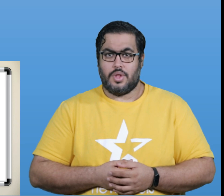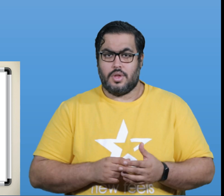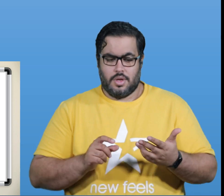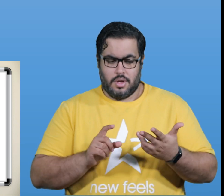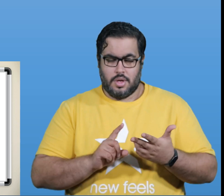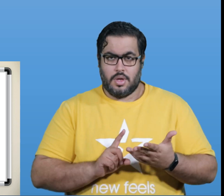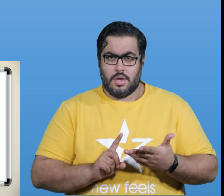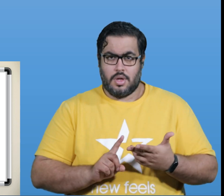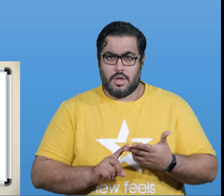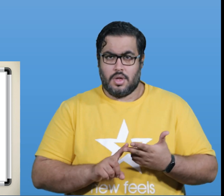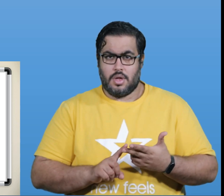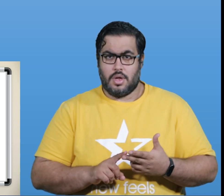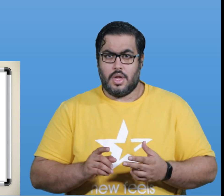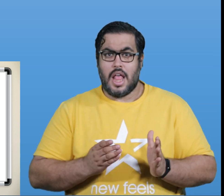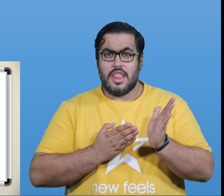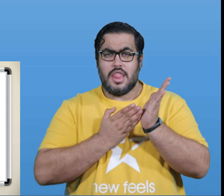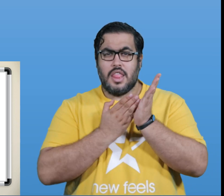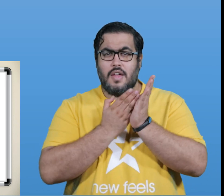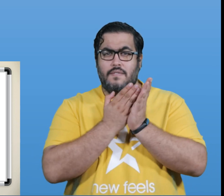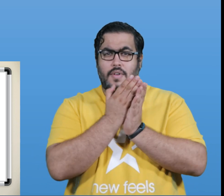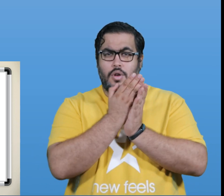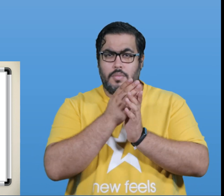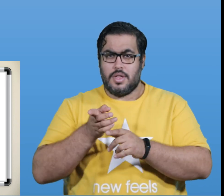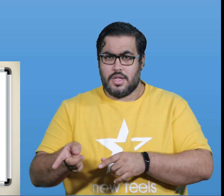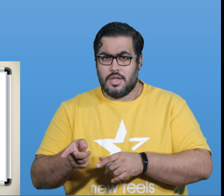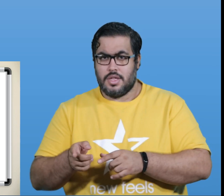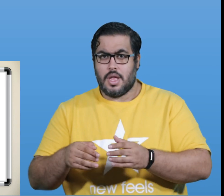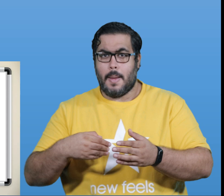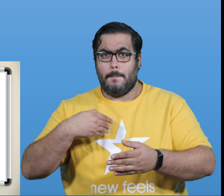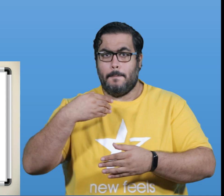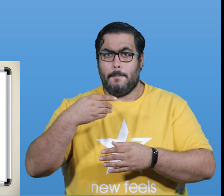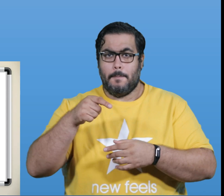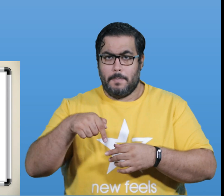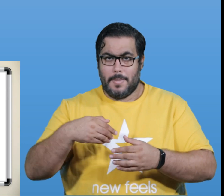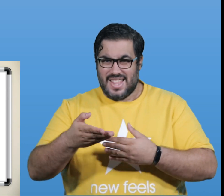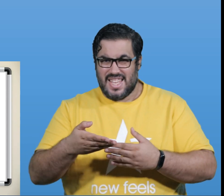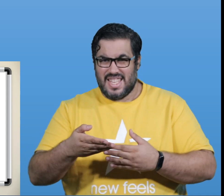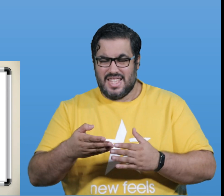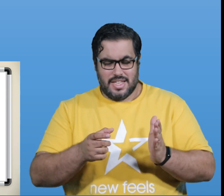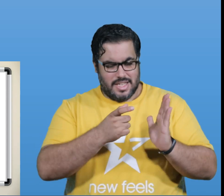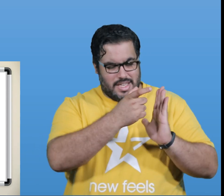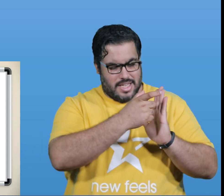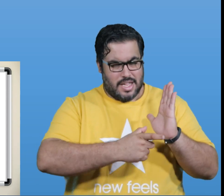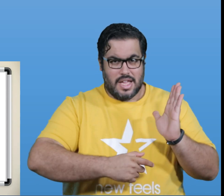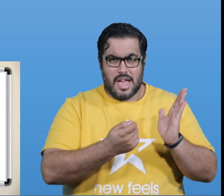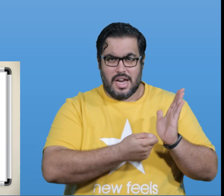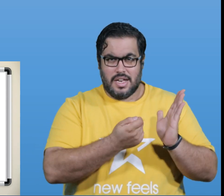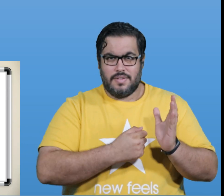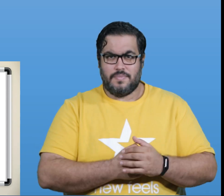3. Developments on this issue will be dealt with in a blank report. So it's not going to be